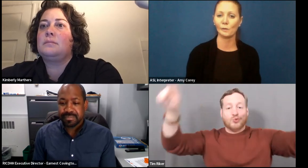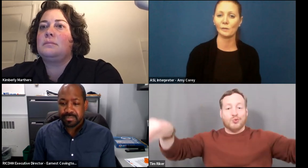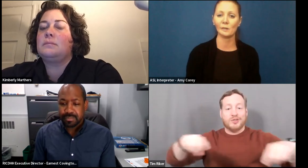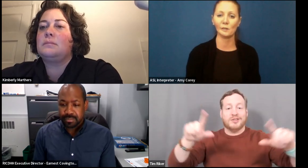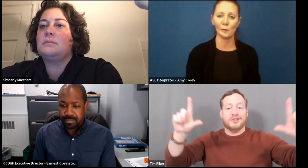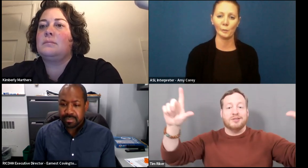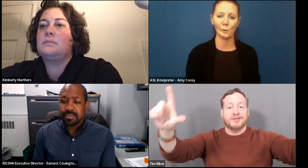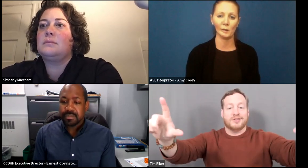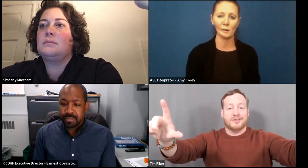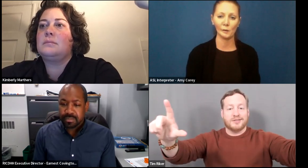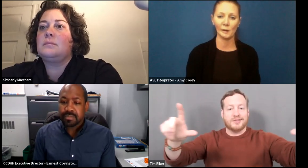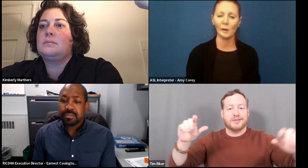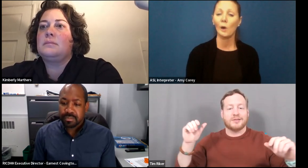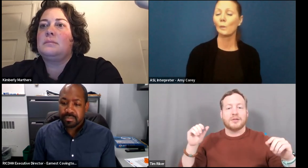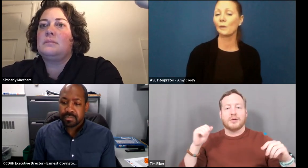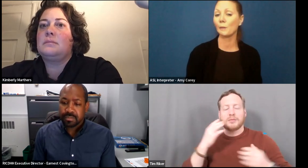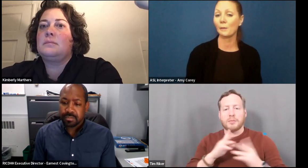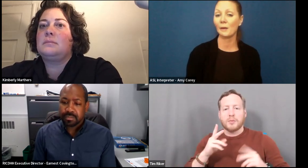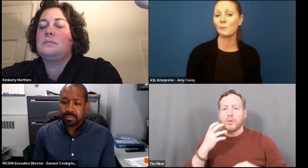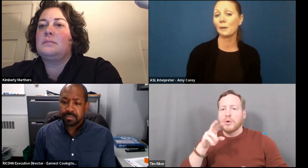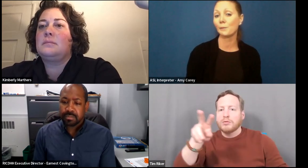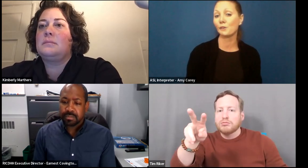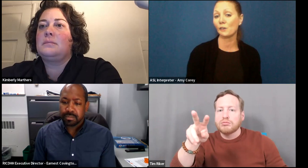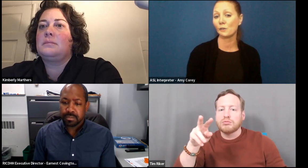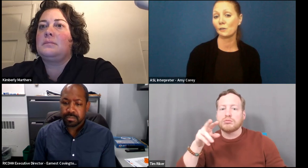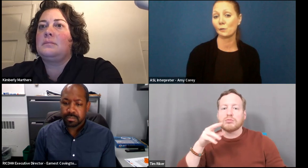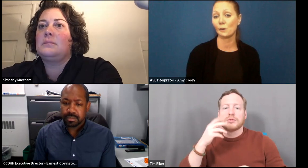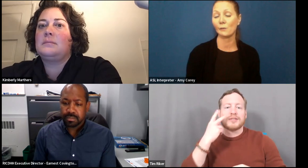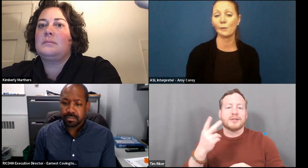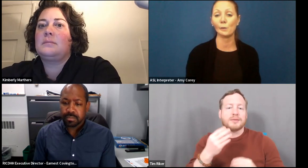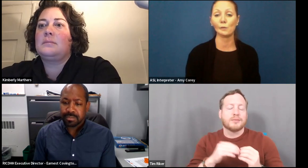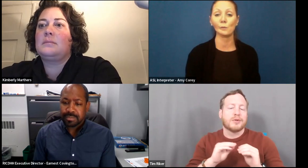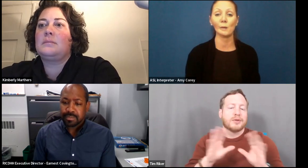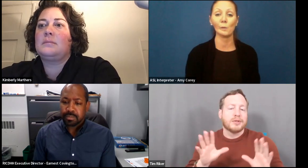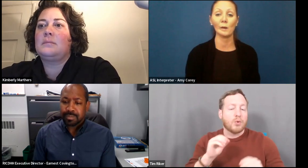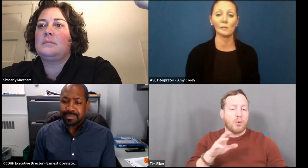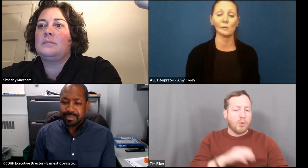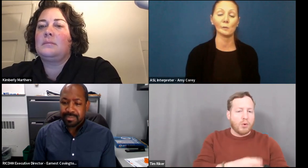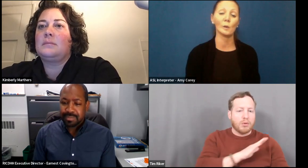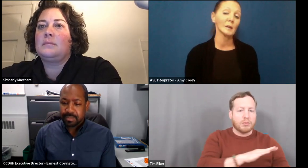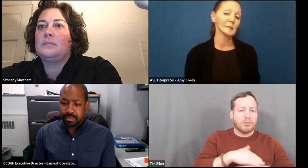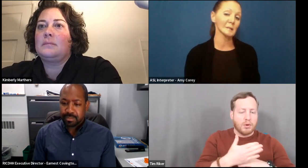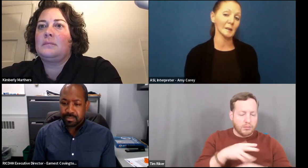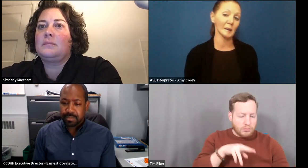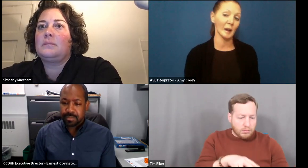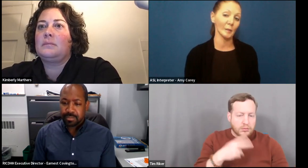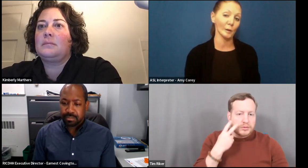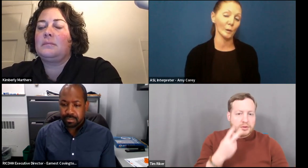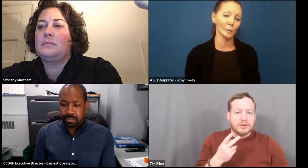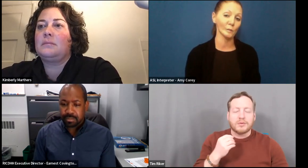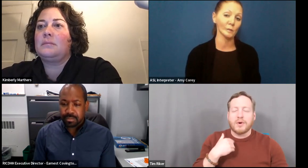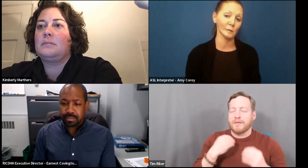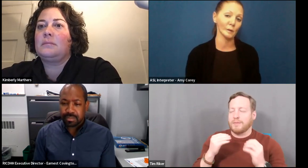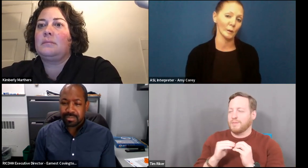in order to see each other more clearly. We could maybe have a big projection screen for those who may want to see it on